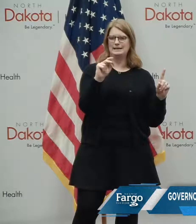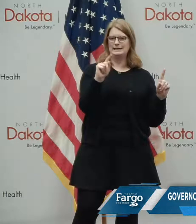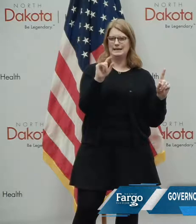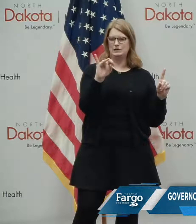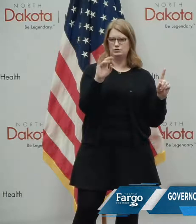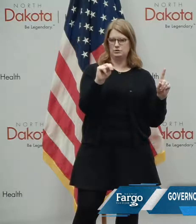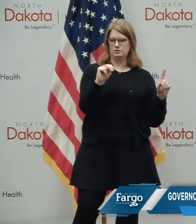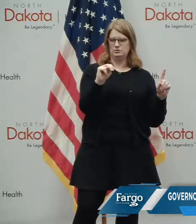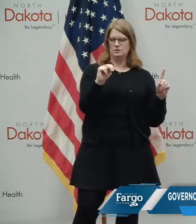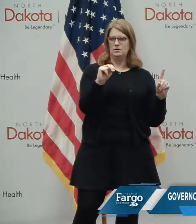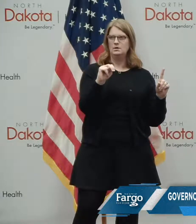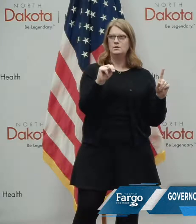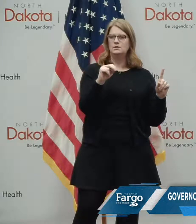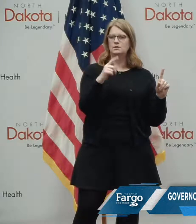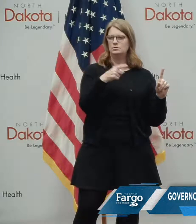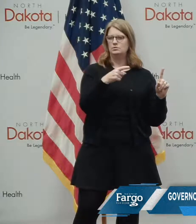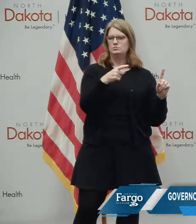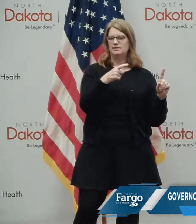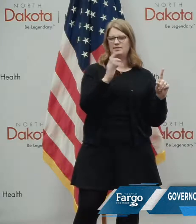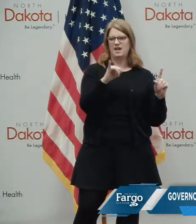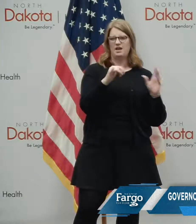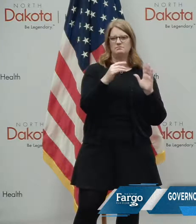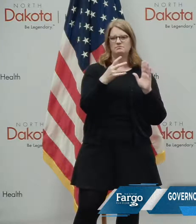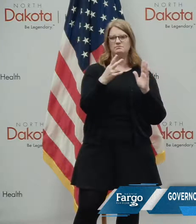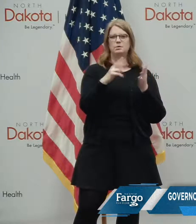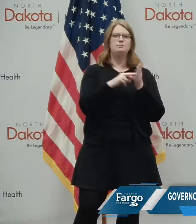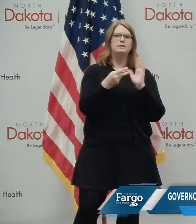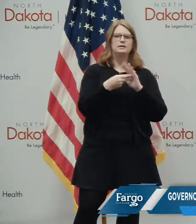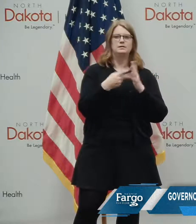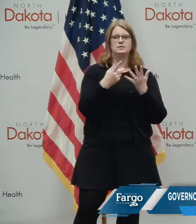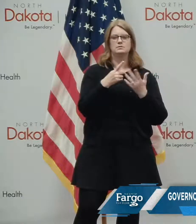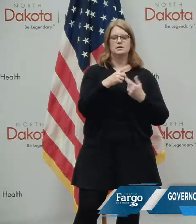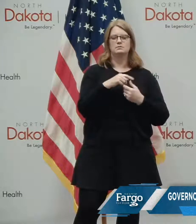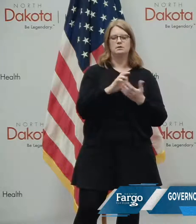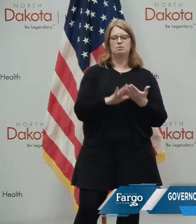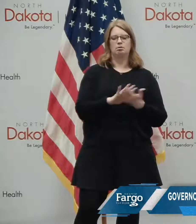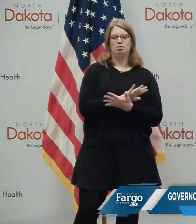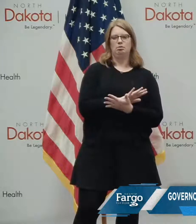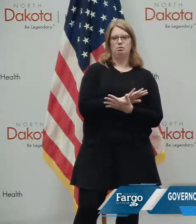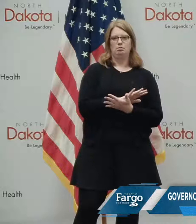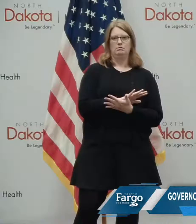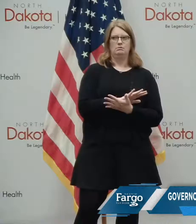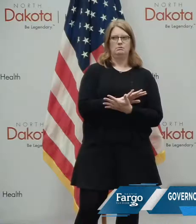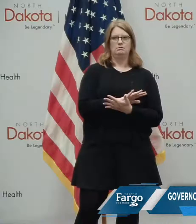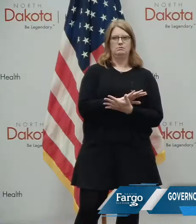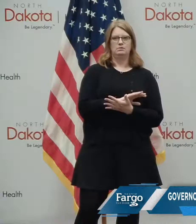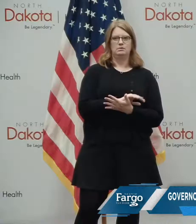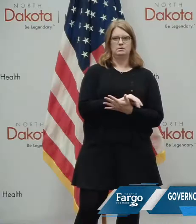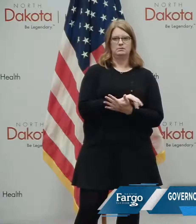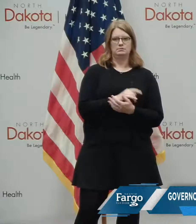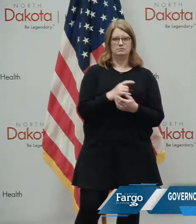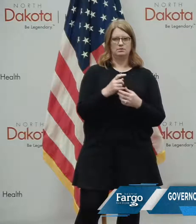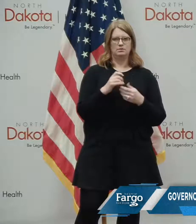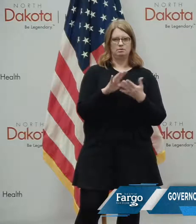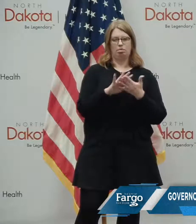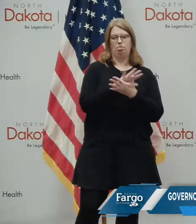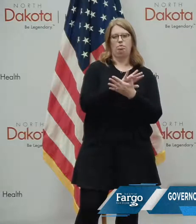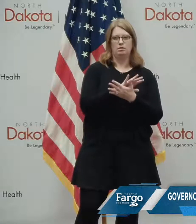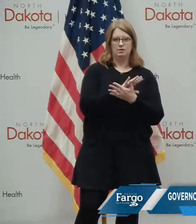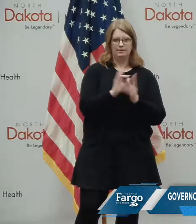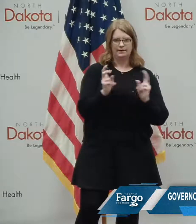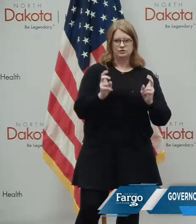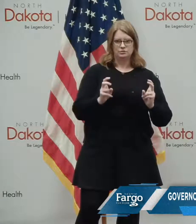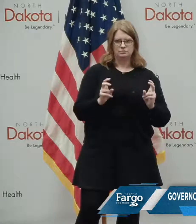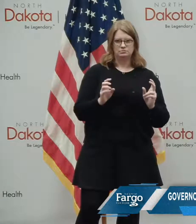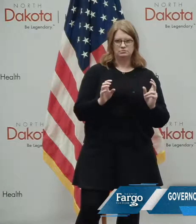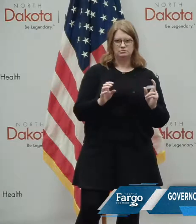some artificial effort to overstate capacity or understate the issue. And I would